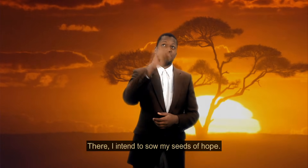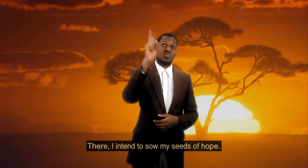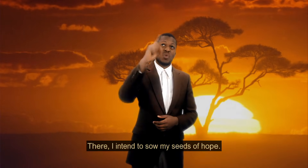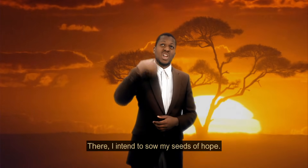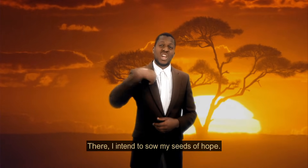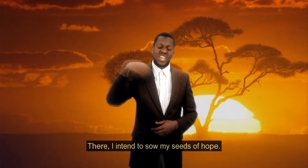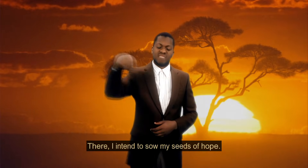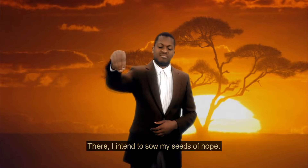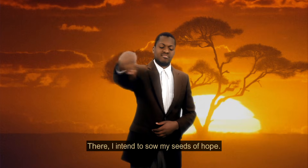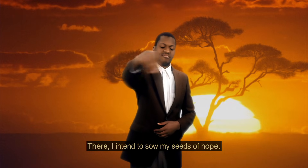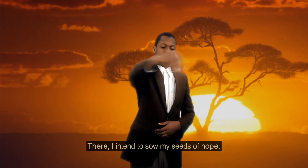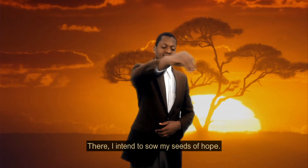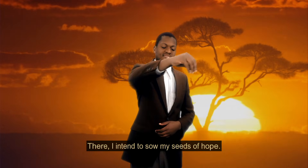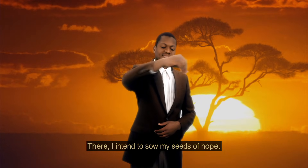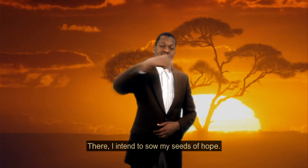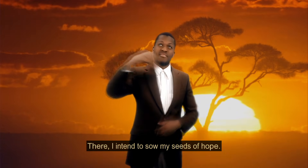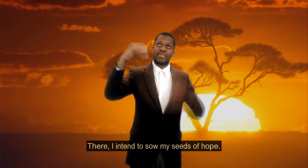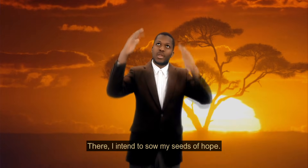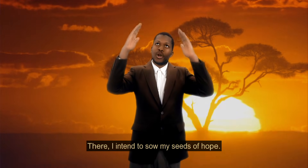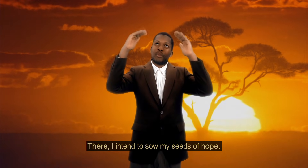There, I intend to sow my seeds of hope.